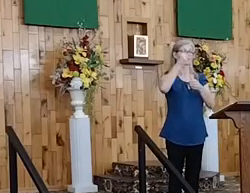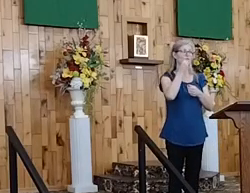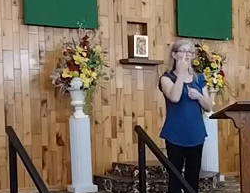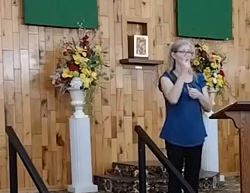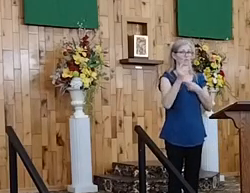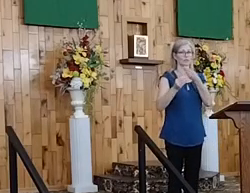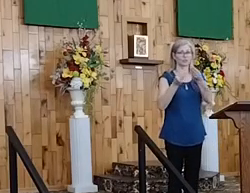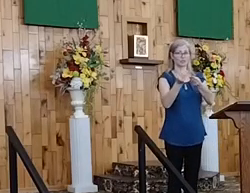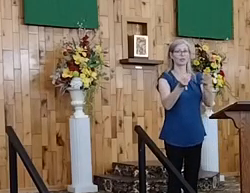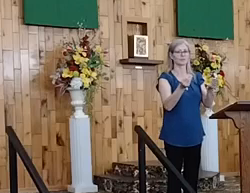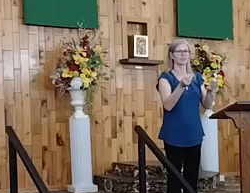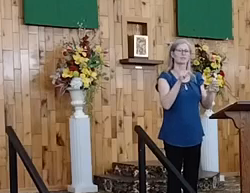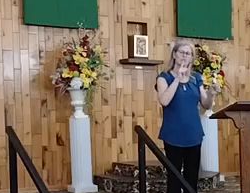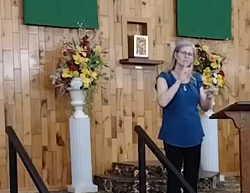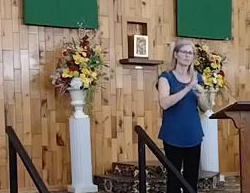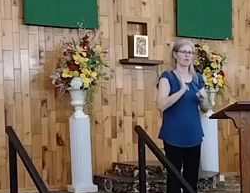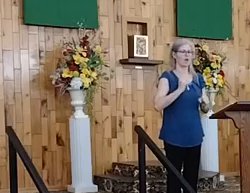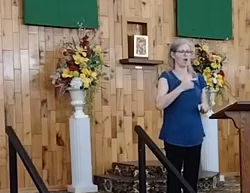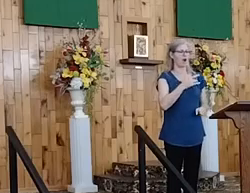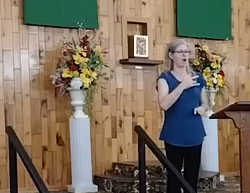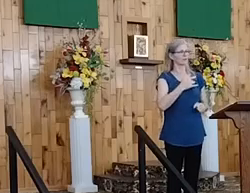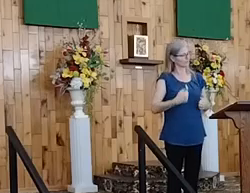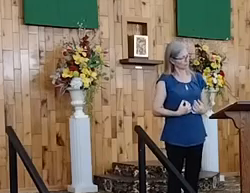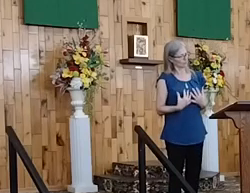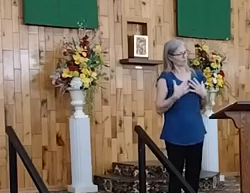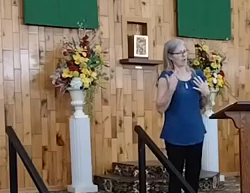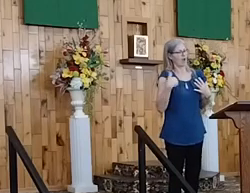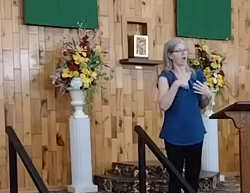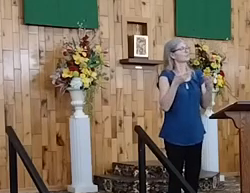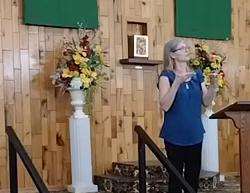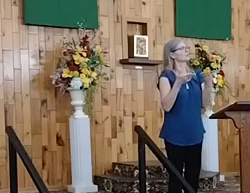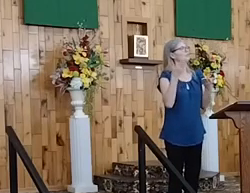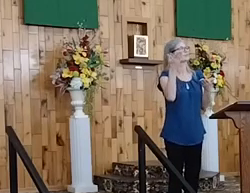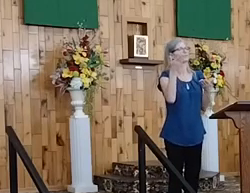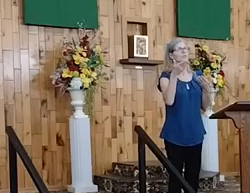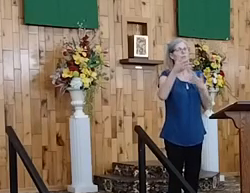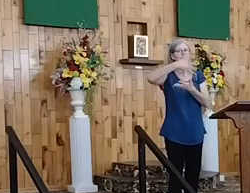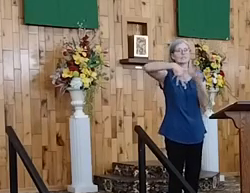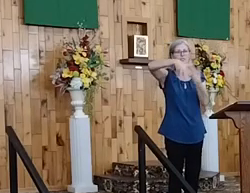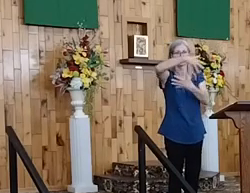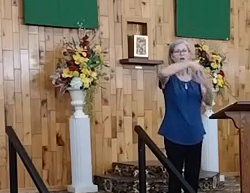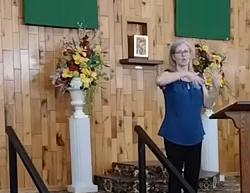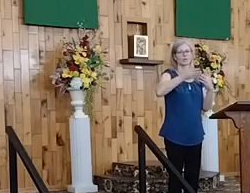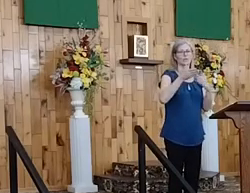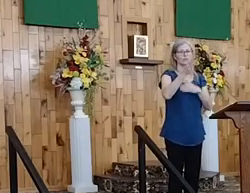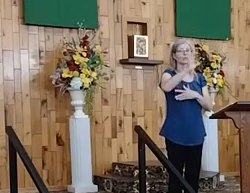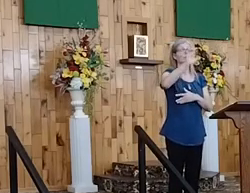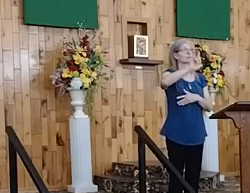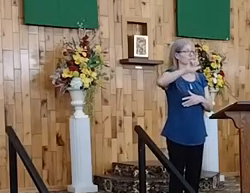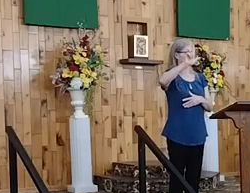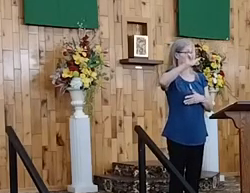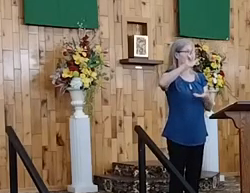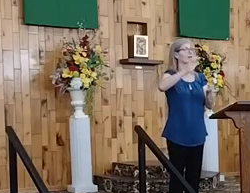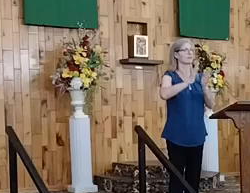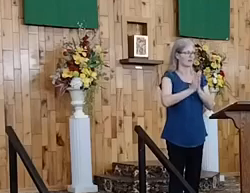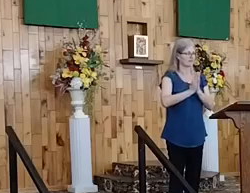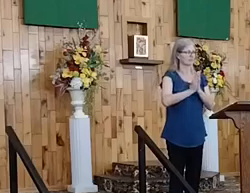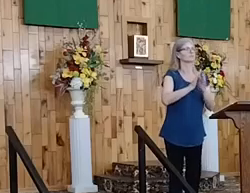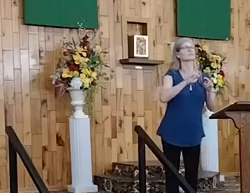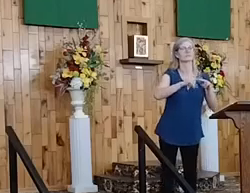may confirm our hearts and stir us to serve you in our neighbor, through Christ our Lord.